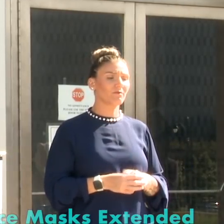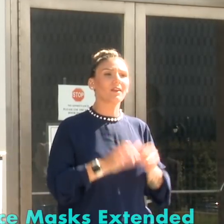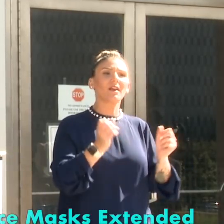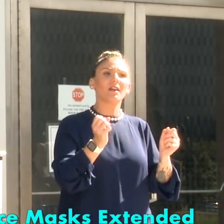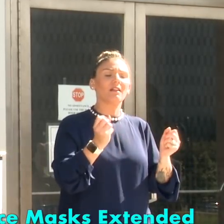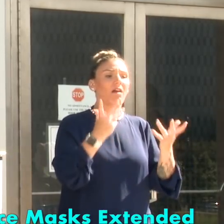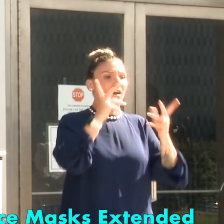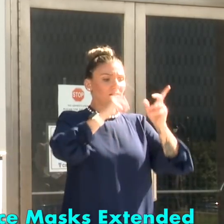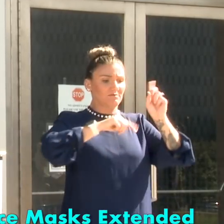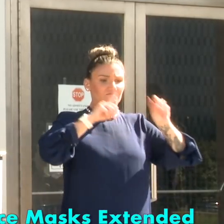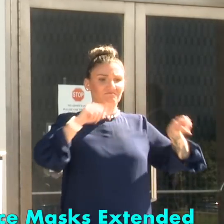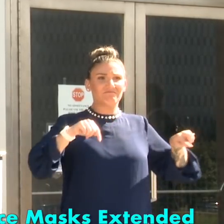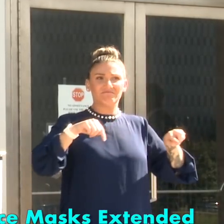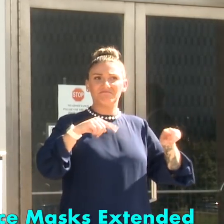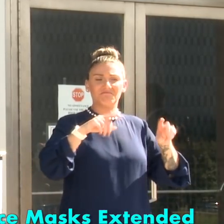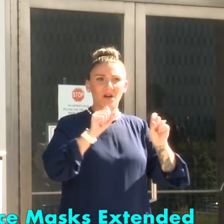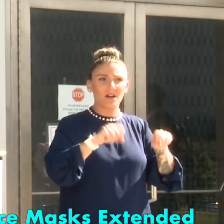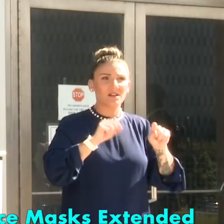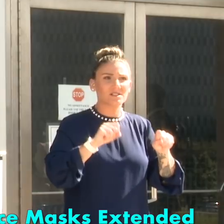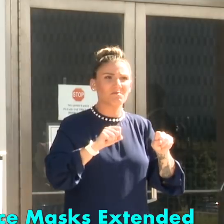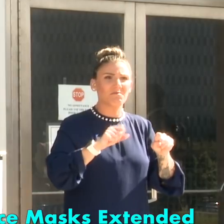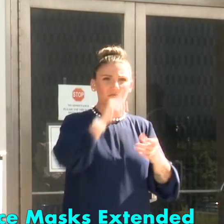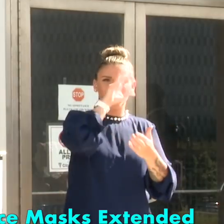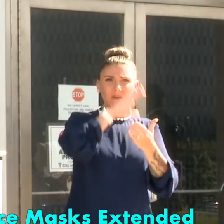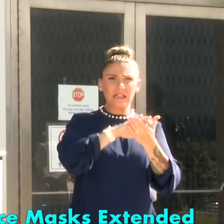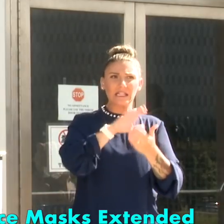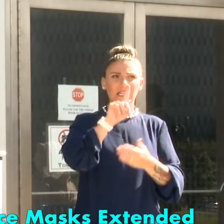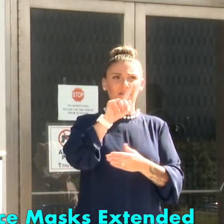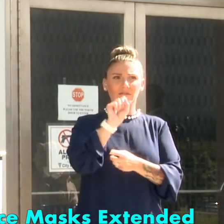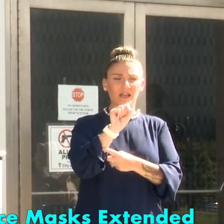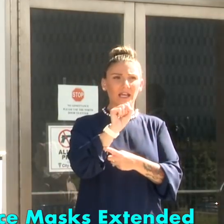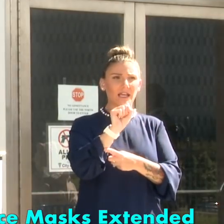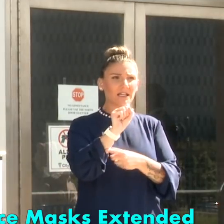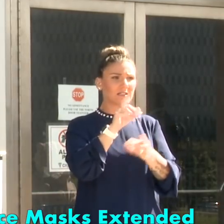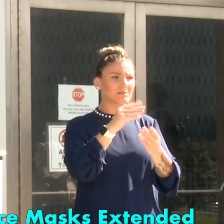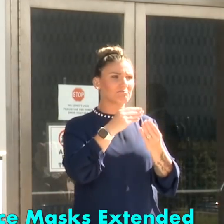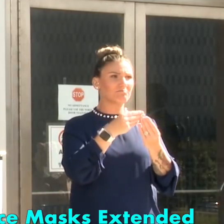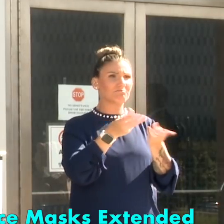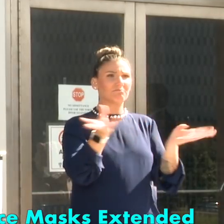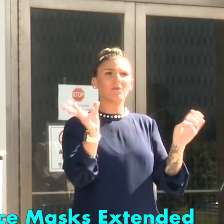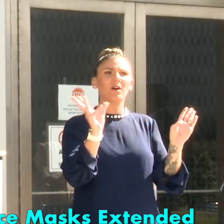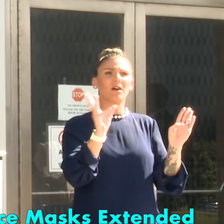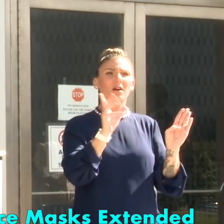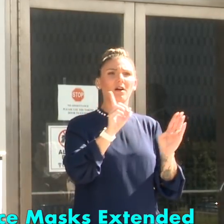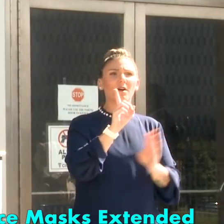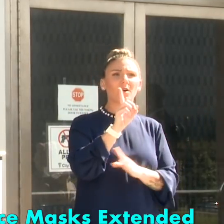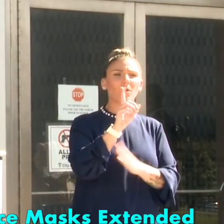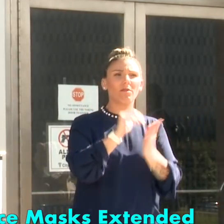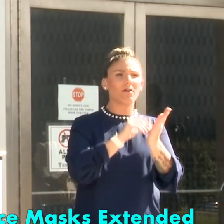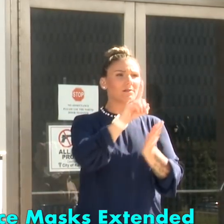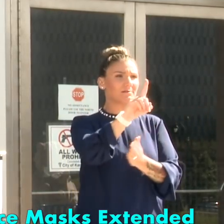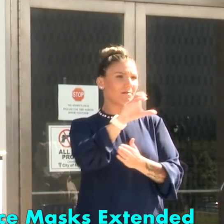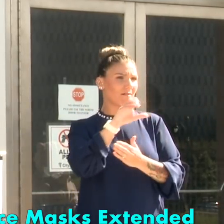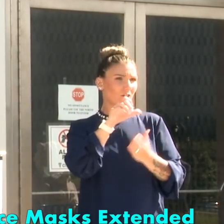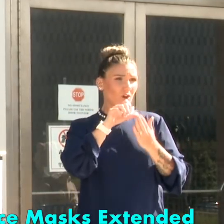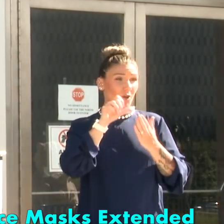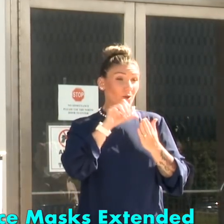Lots of variables. I believe Kansas just came out with an 1,100-page